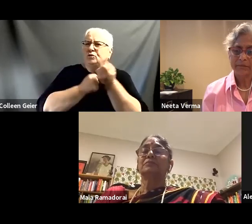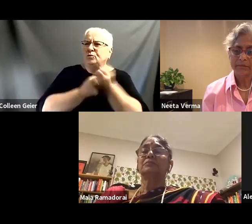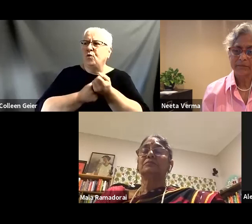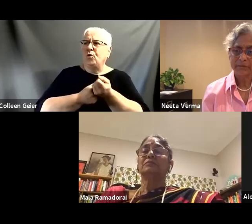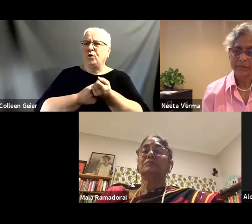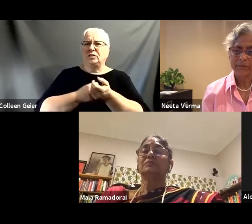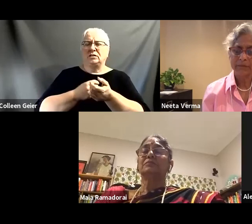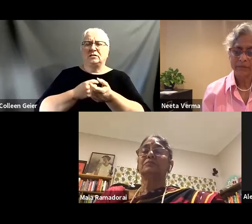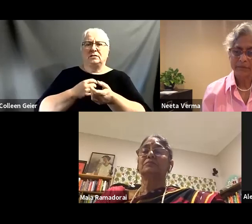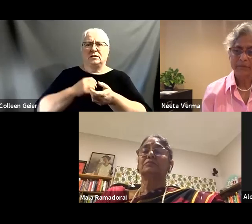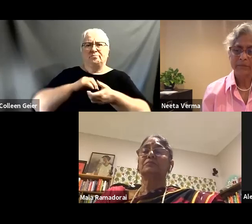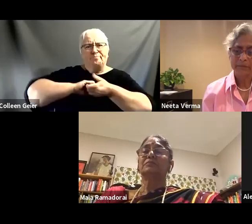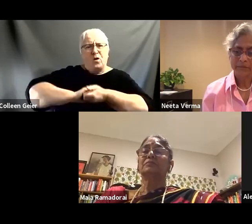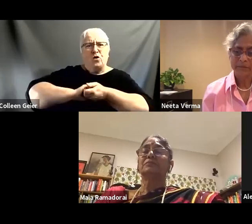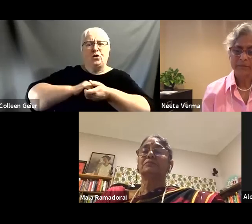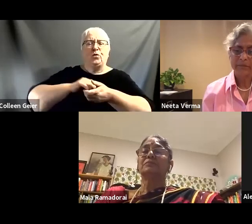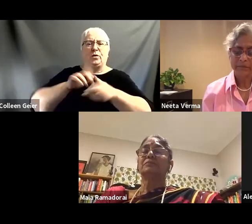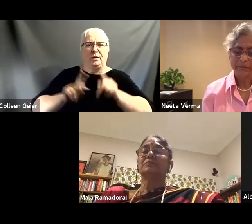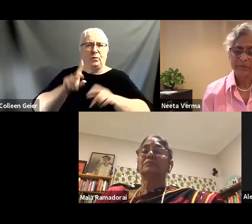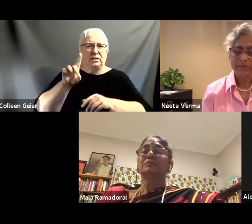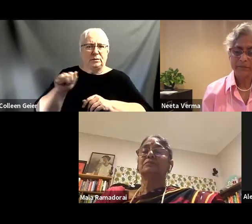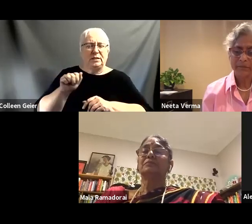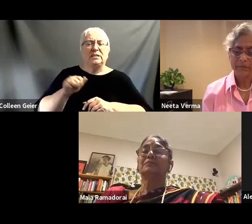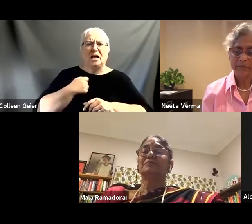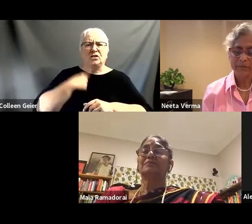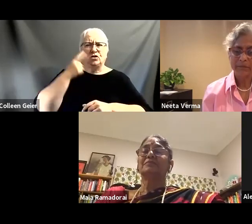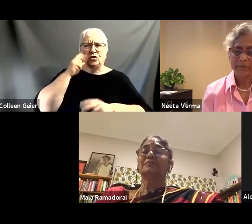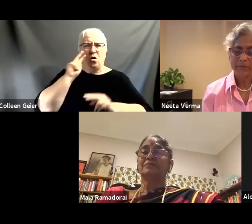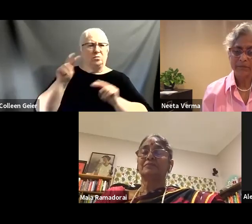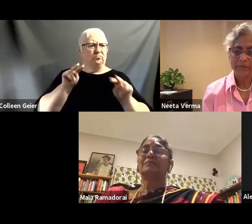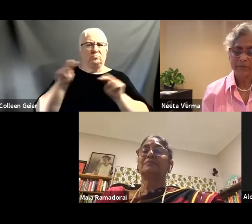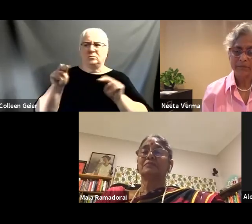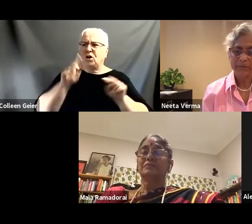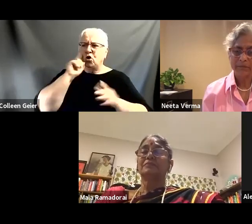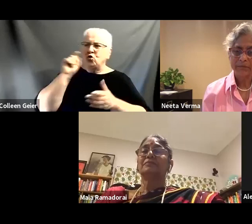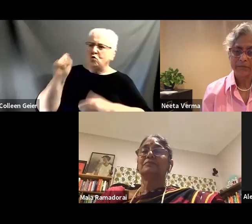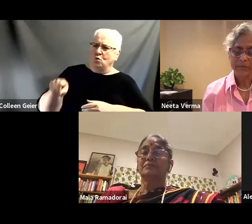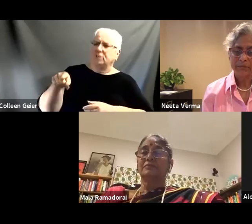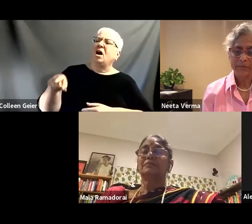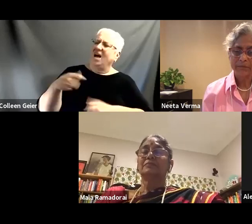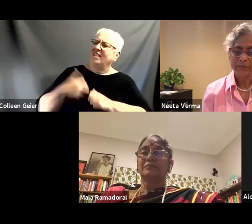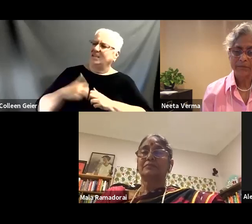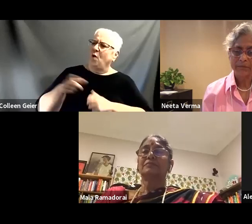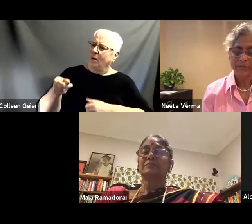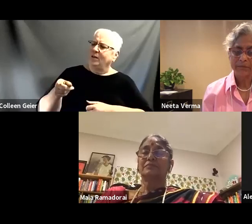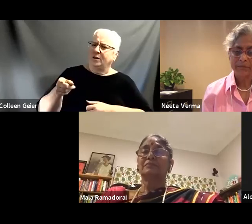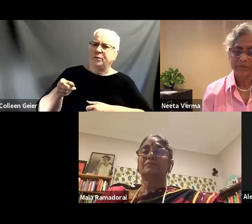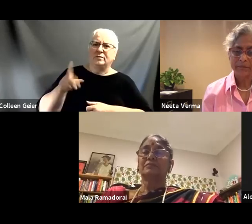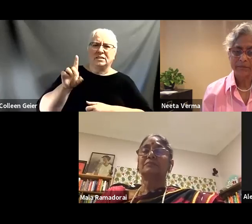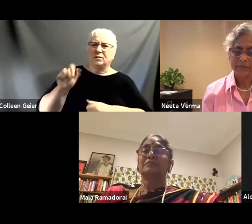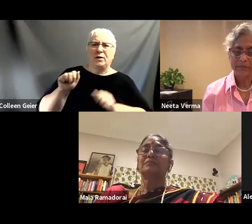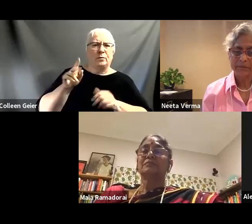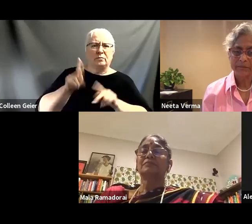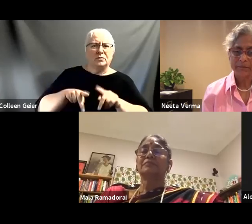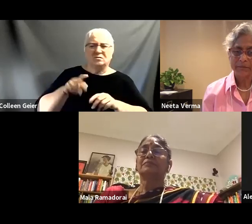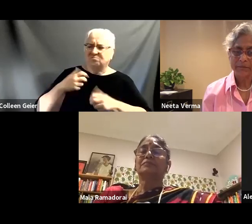an opportunity to have your eyes open, so to speak, and be able to serve as the ally. And remember that this is something that